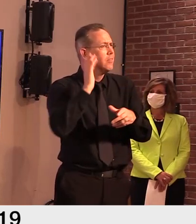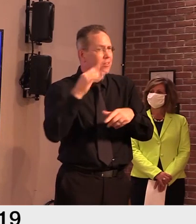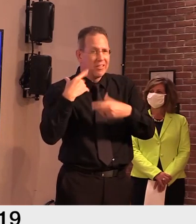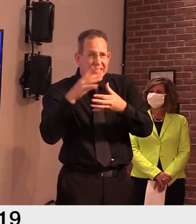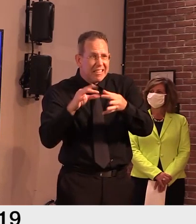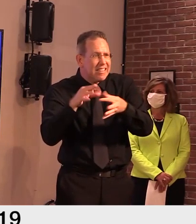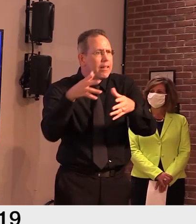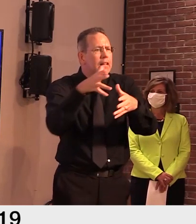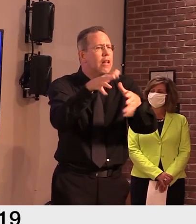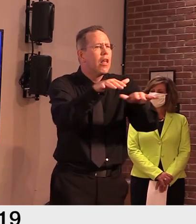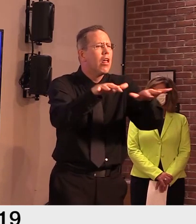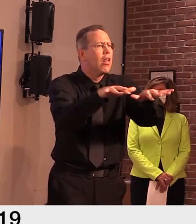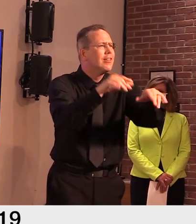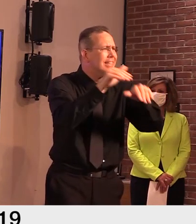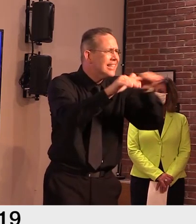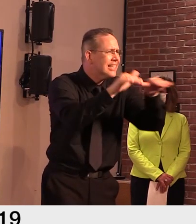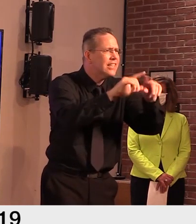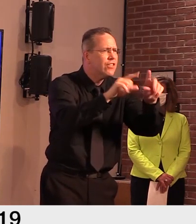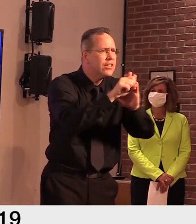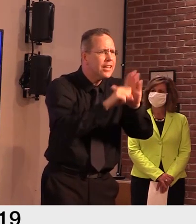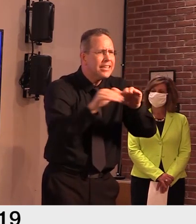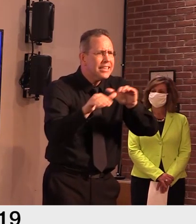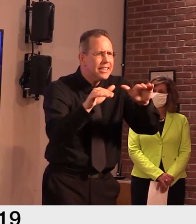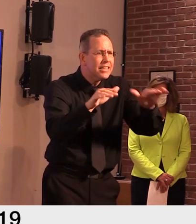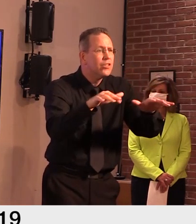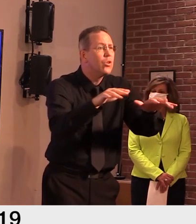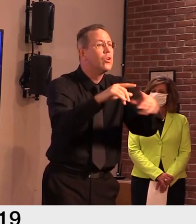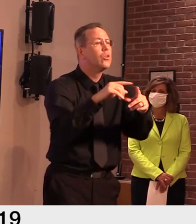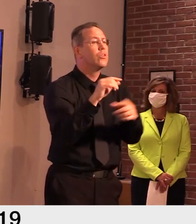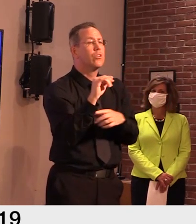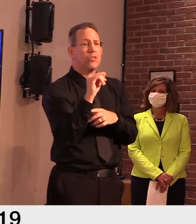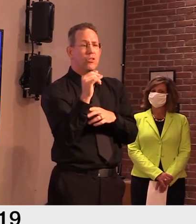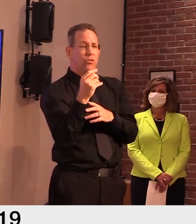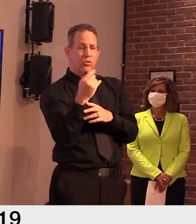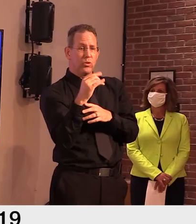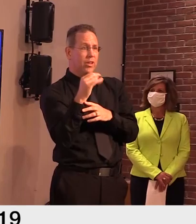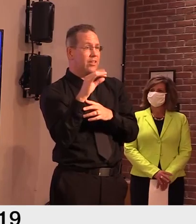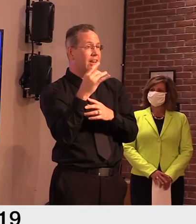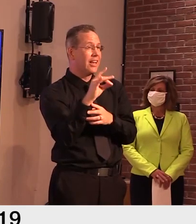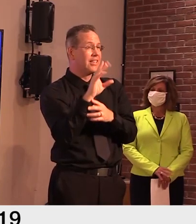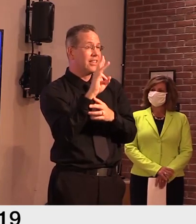still haven't eliminated the legacy of that system and the racism that comes with it.